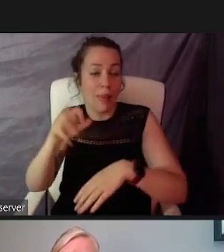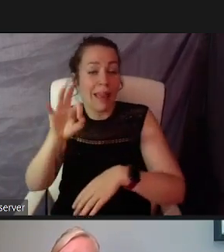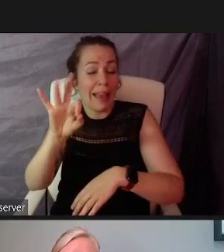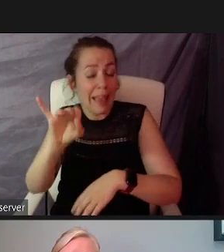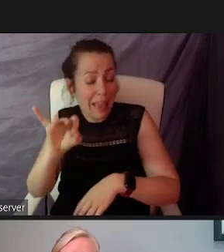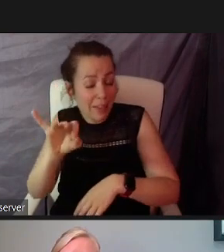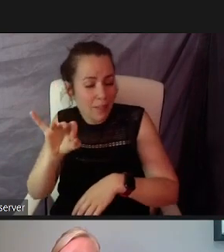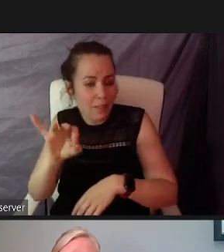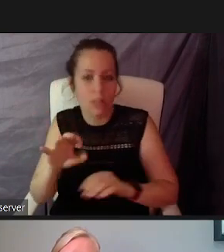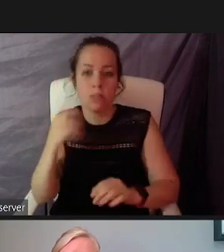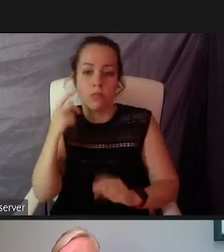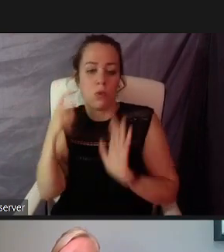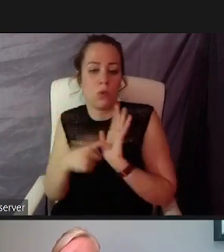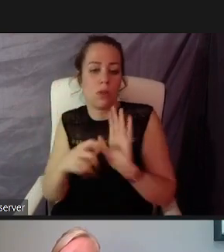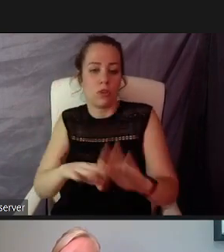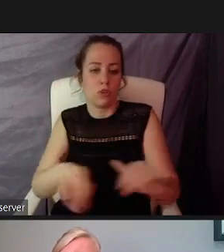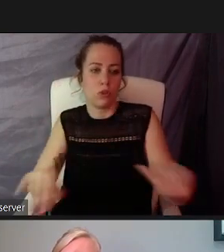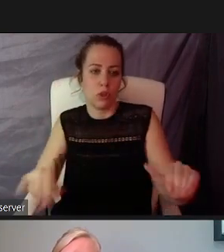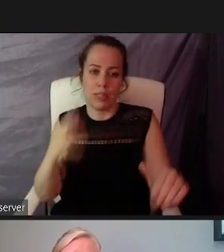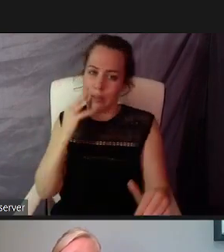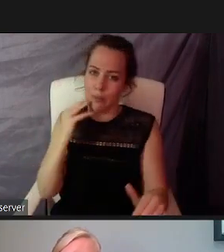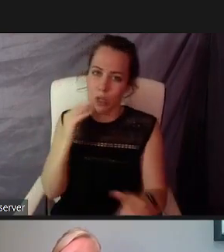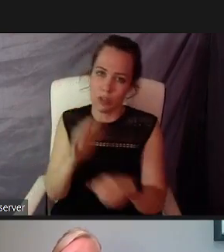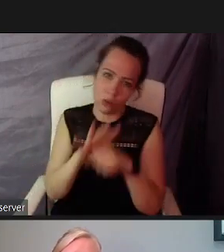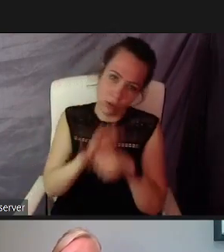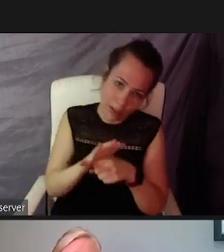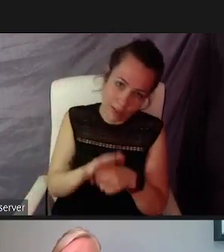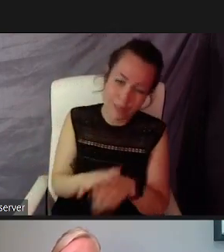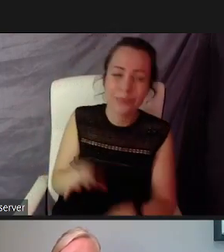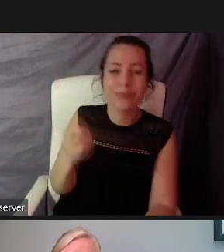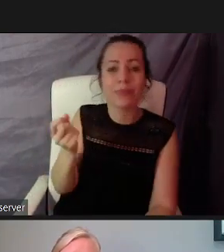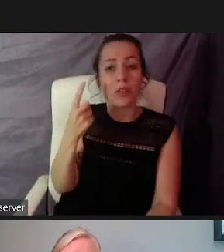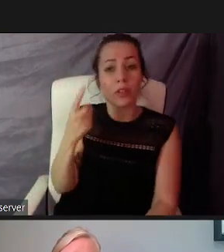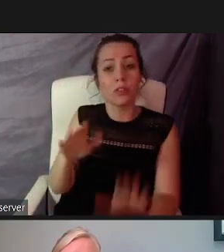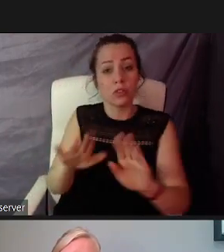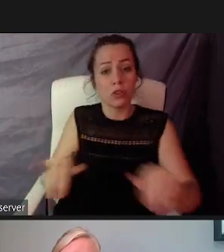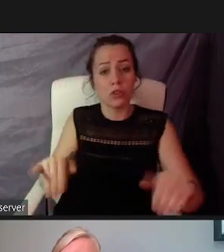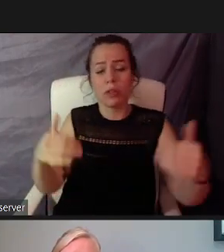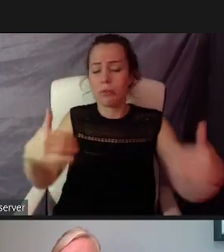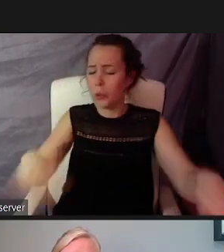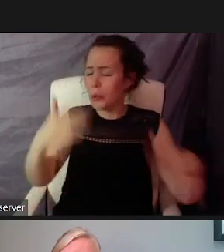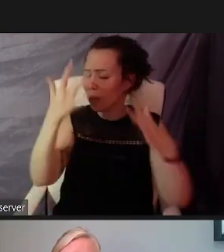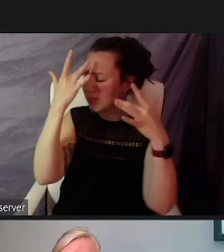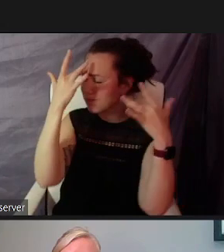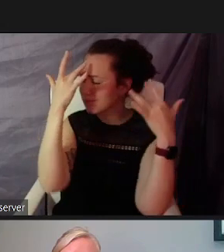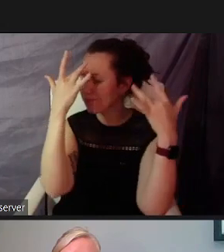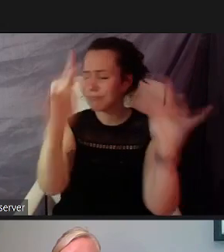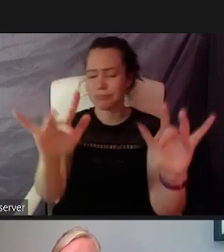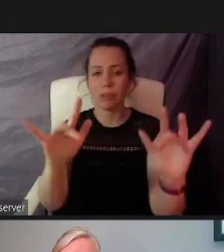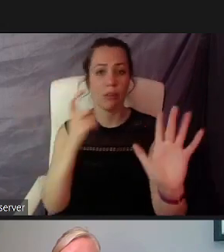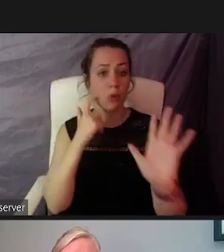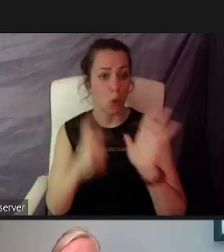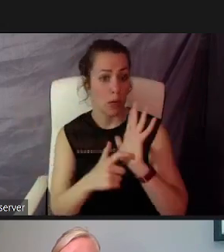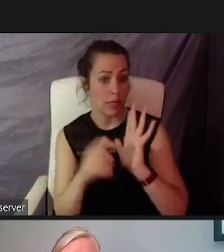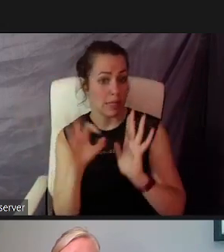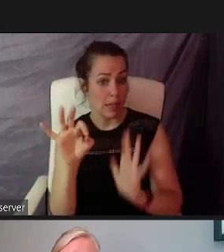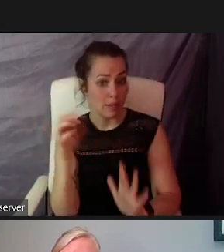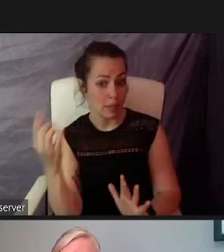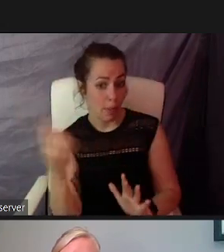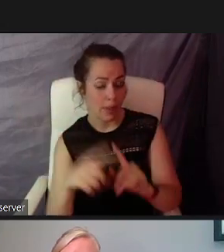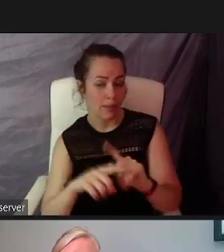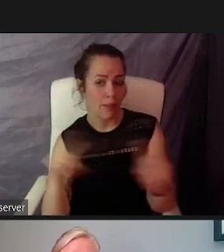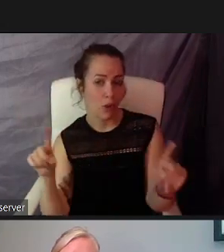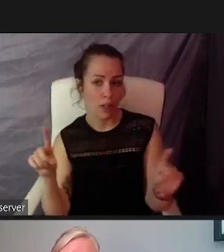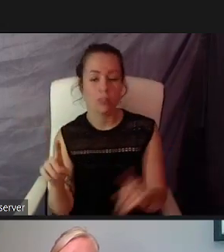smart. They're very perceptive. They can tell if something is different or if something has changed. For example, perhaps you're having, as a